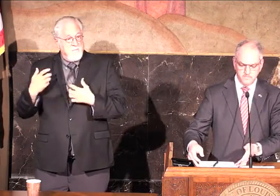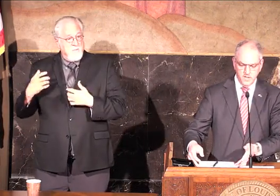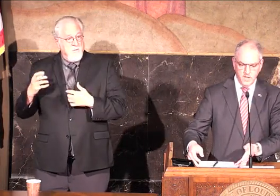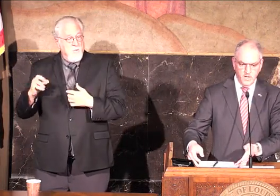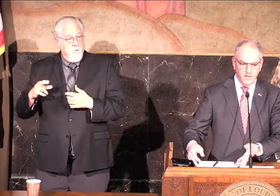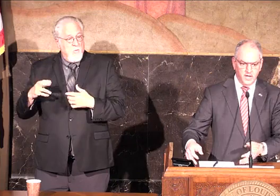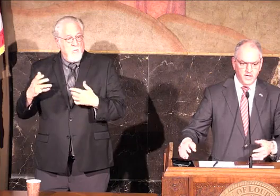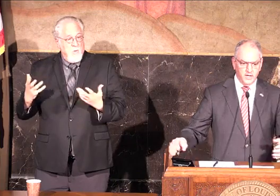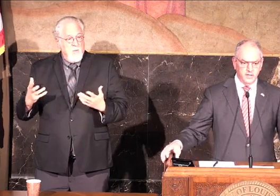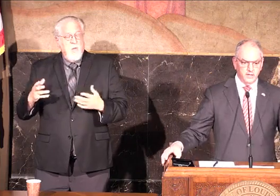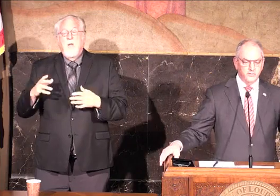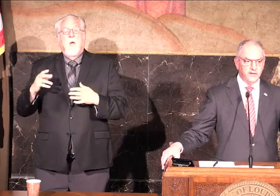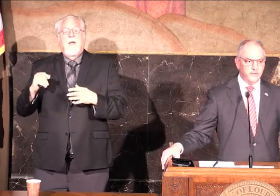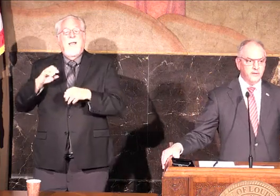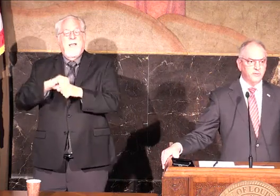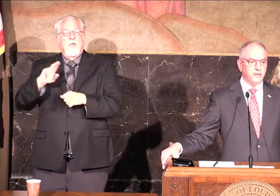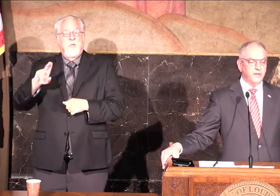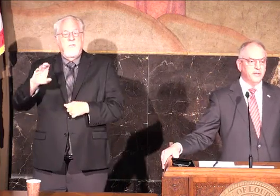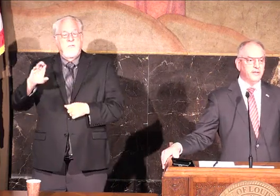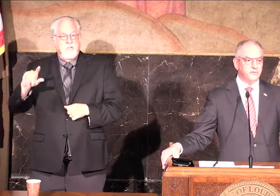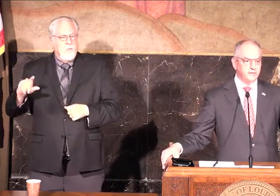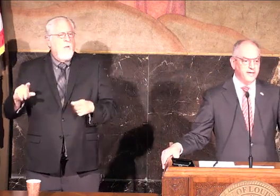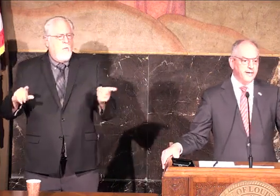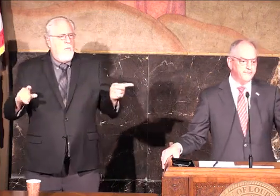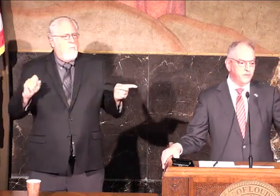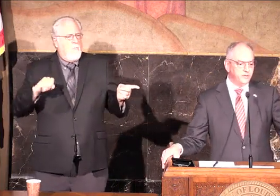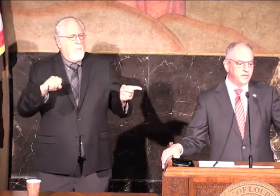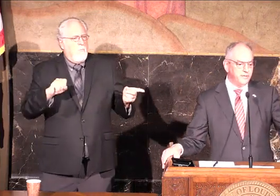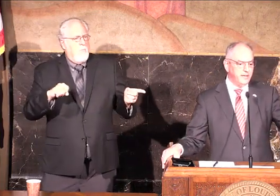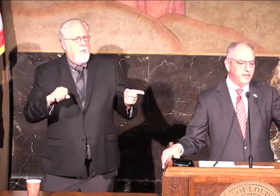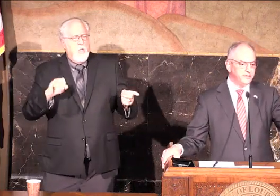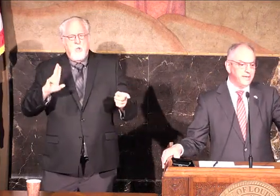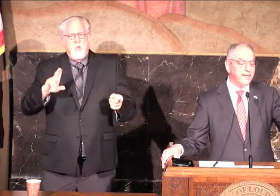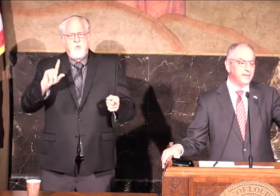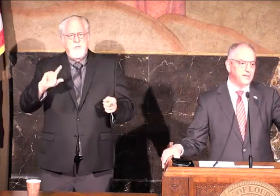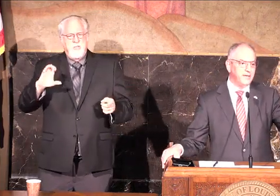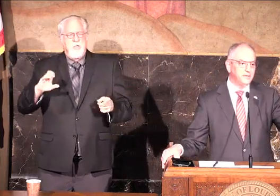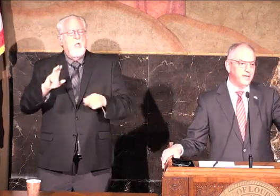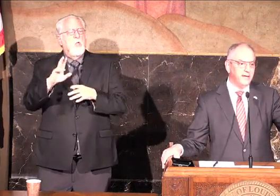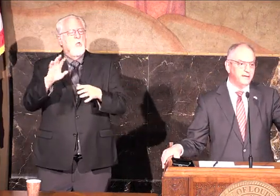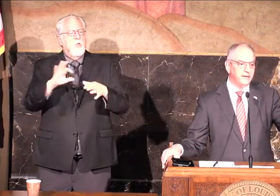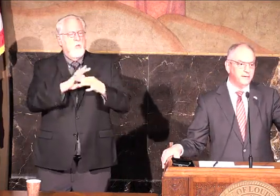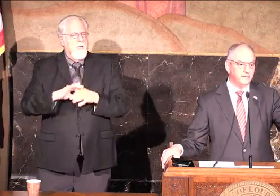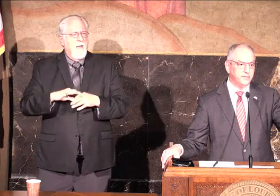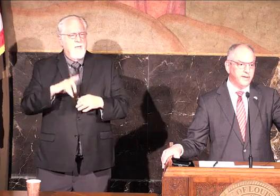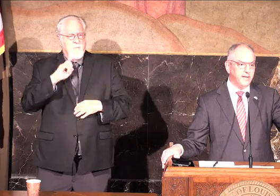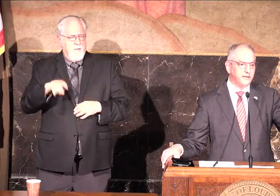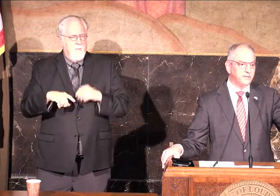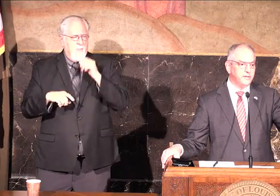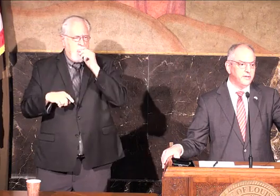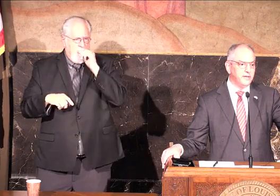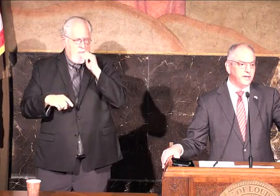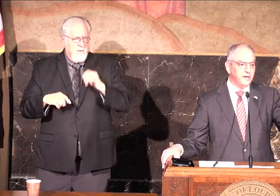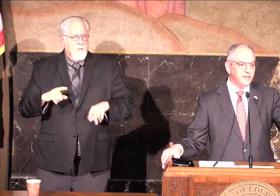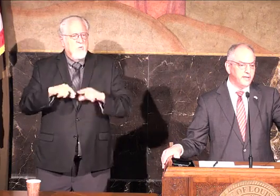Group meeting? The Unified Command Group meeting, yes. The UCG meetings, he is not, to my